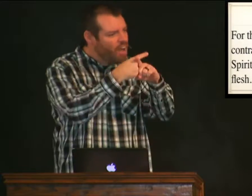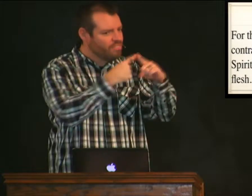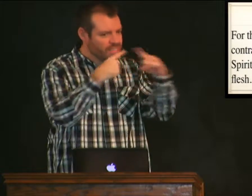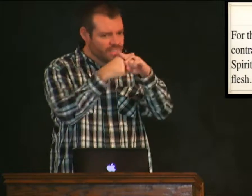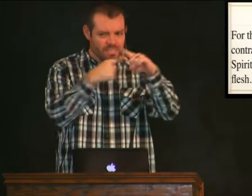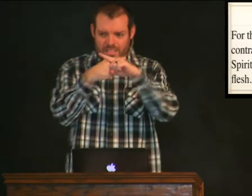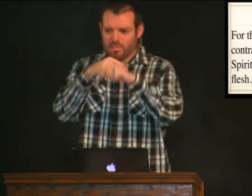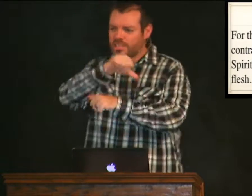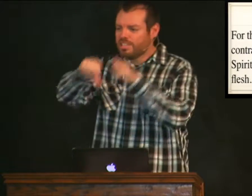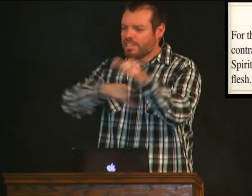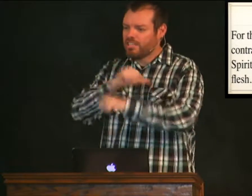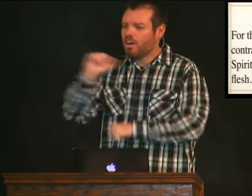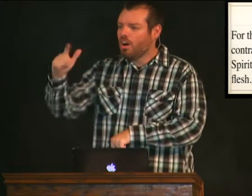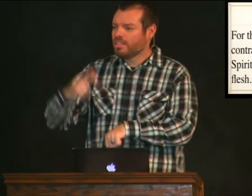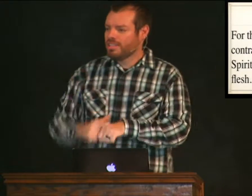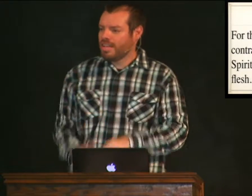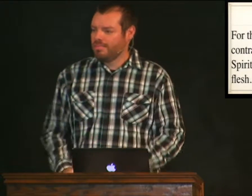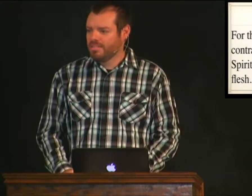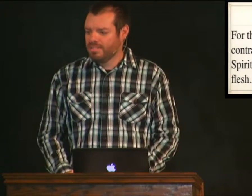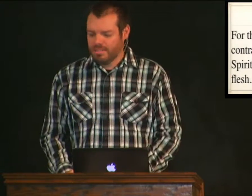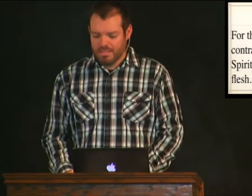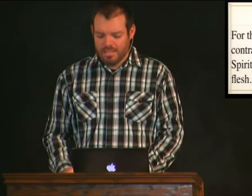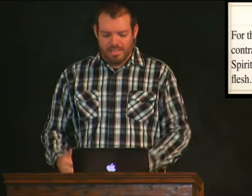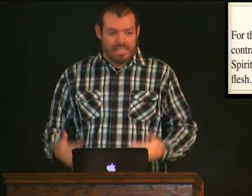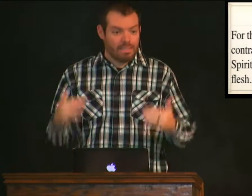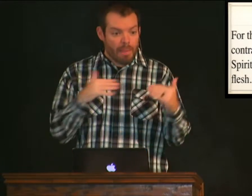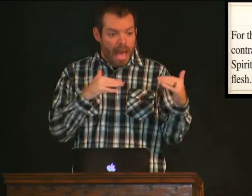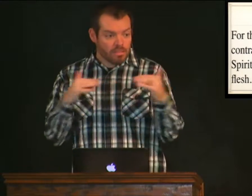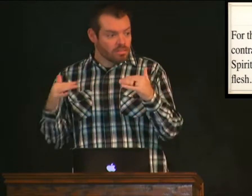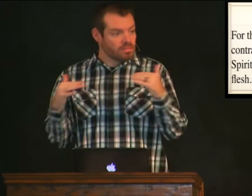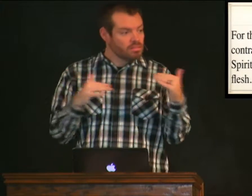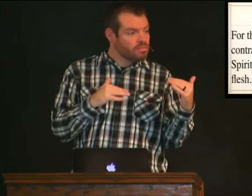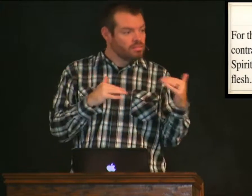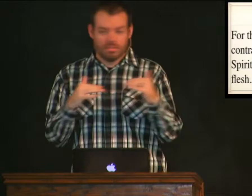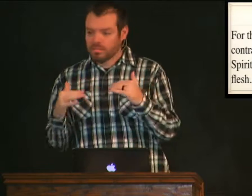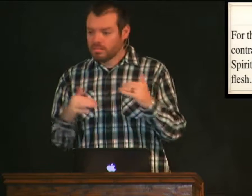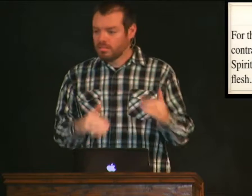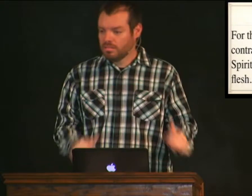A conflict with each other all the time. It's a battle.